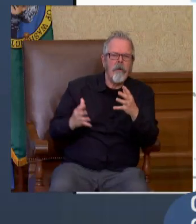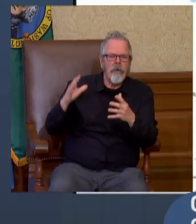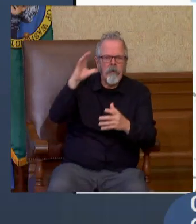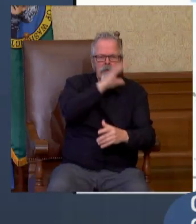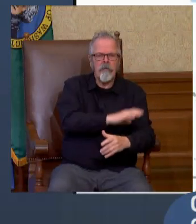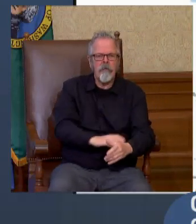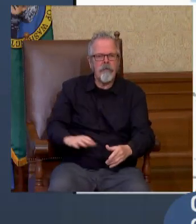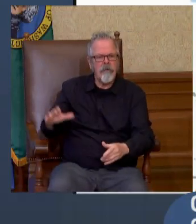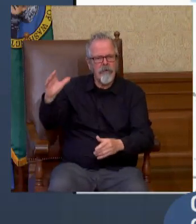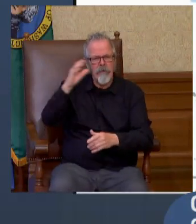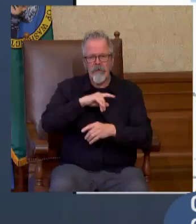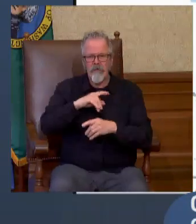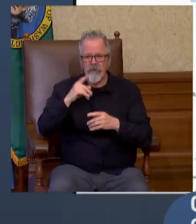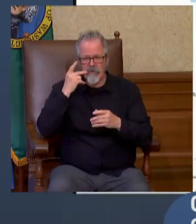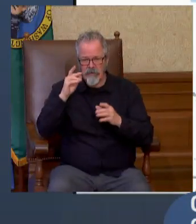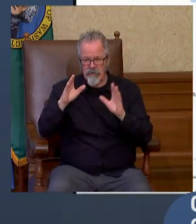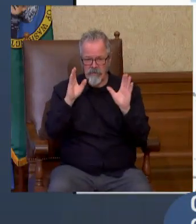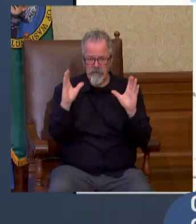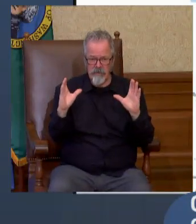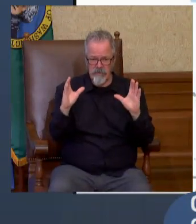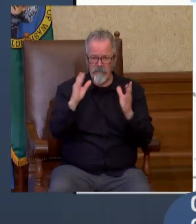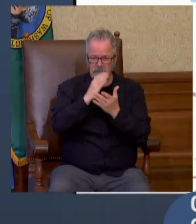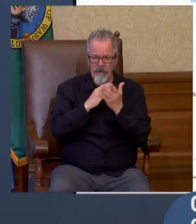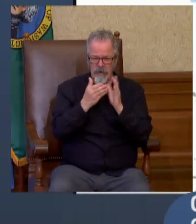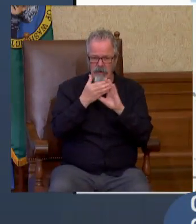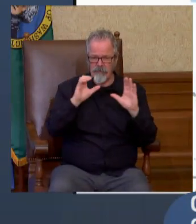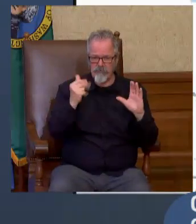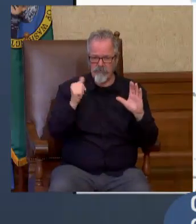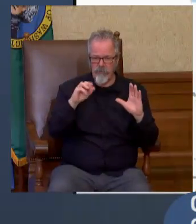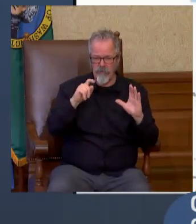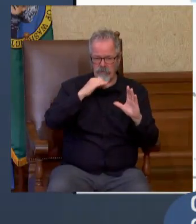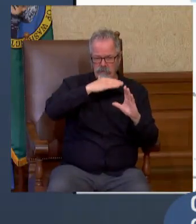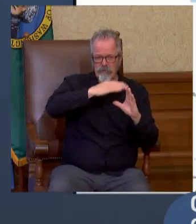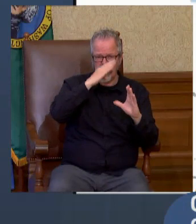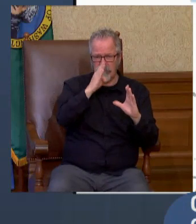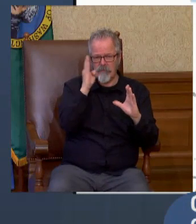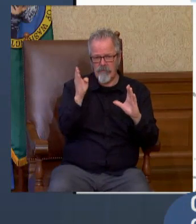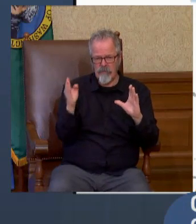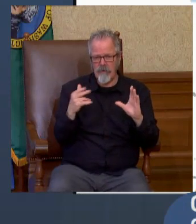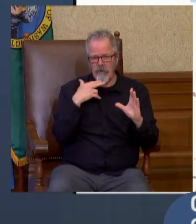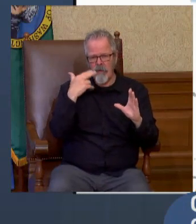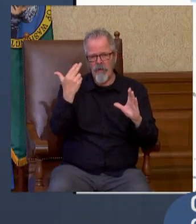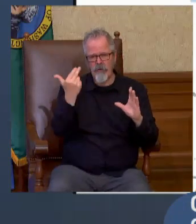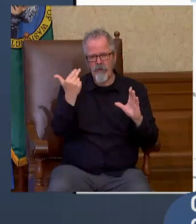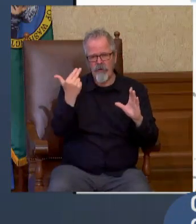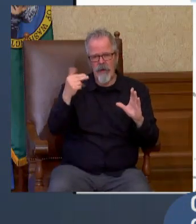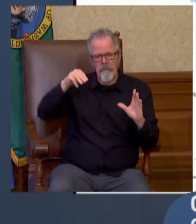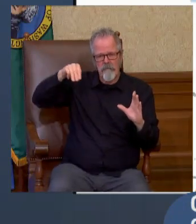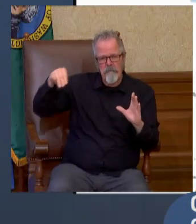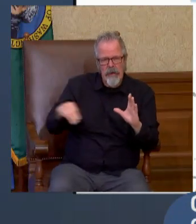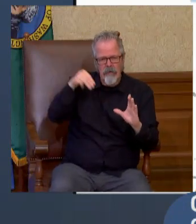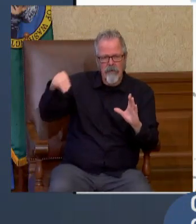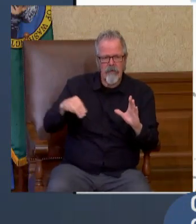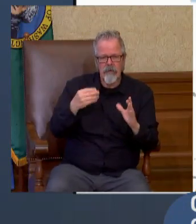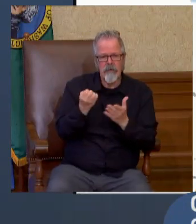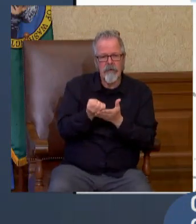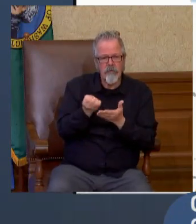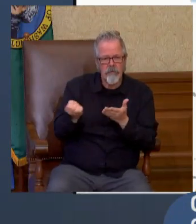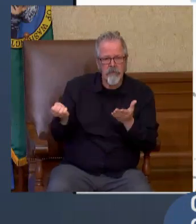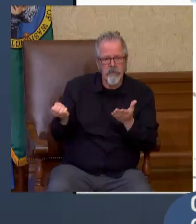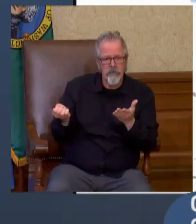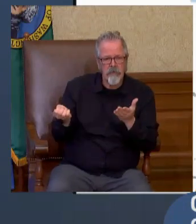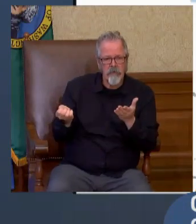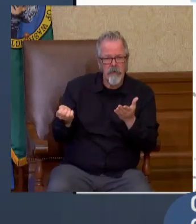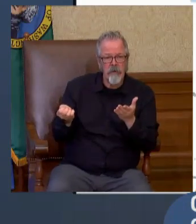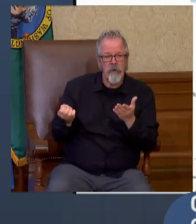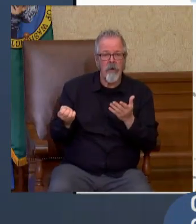million pieces of PPE through our state procurement system. We've received just under 3 million from the federal